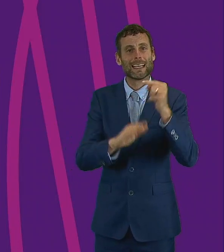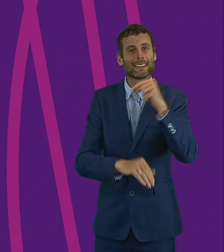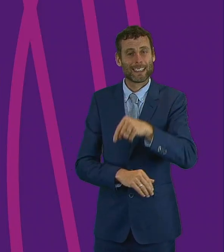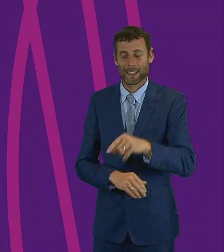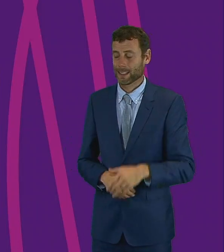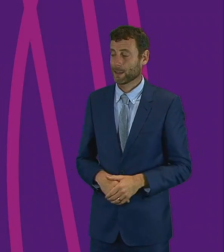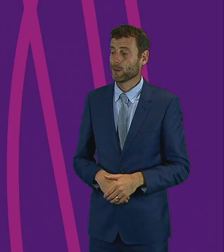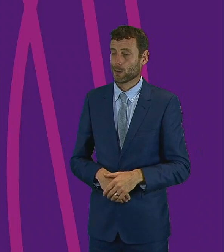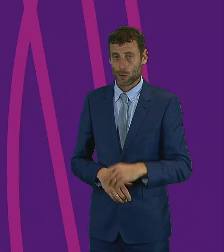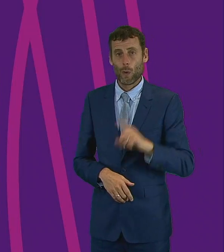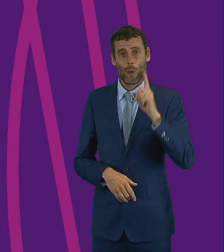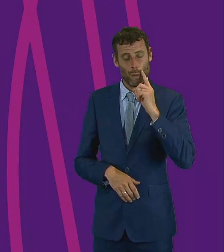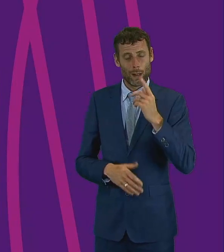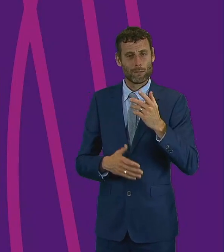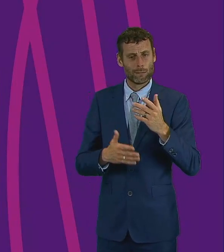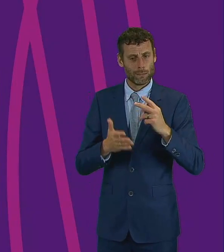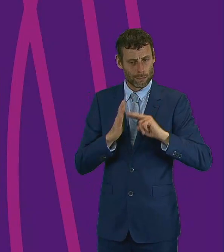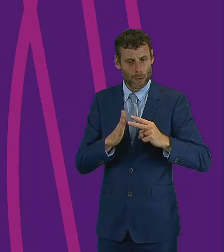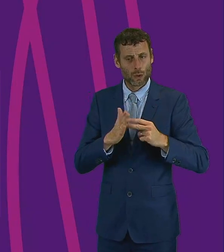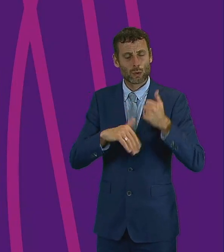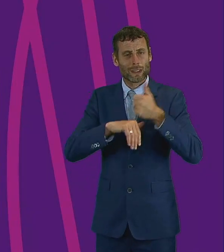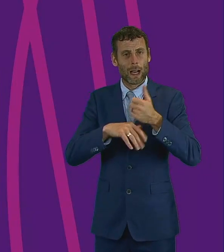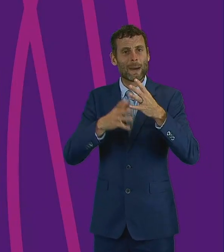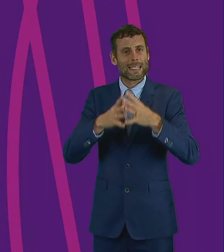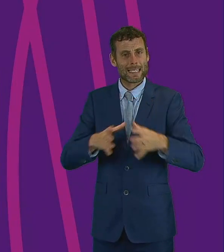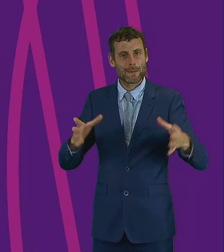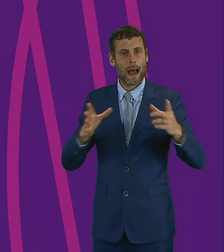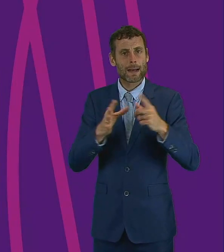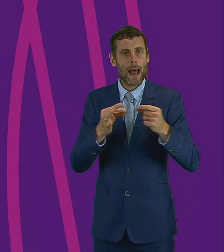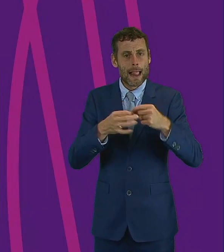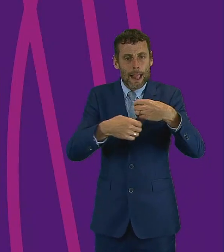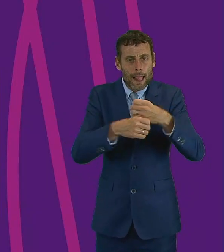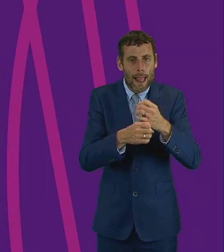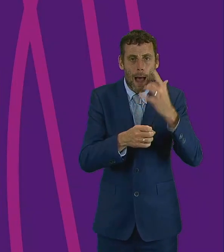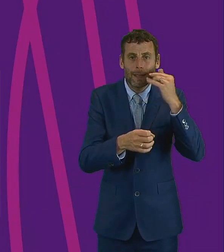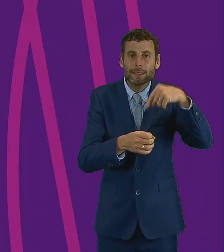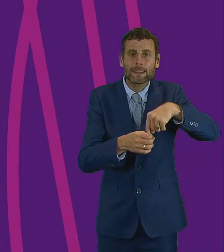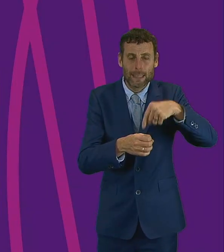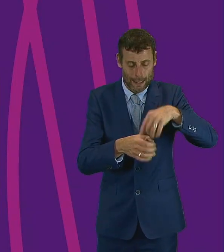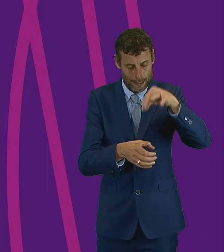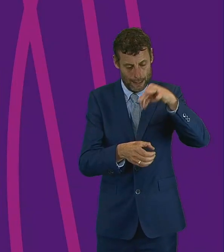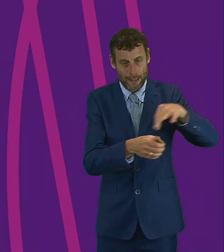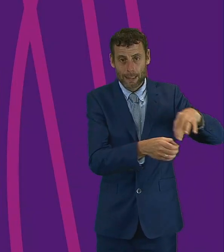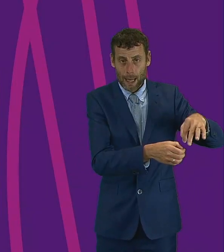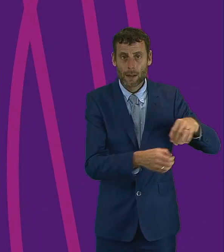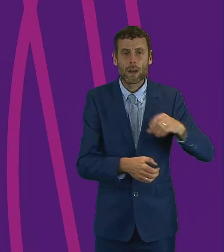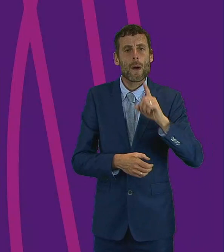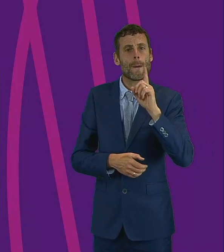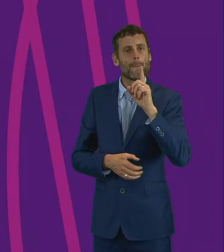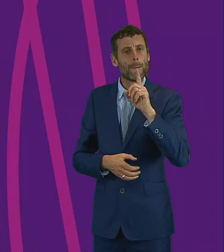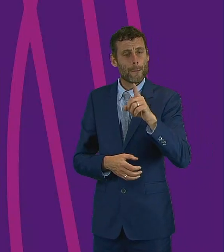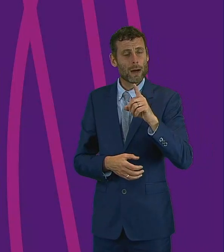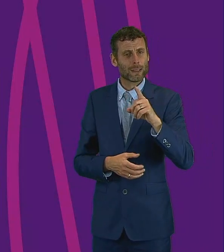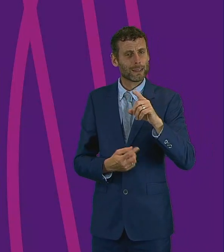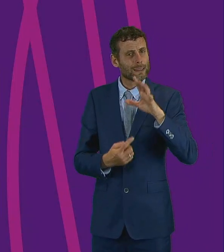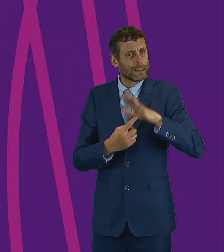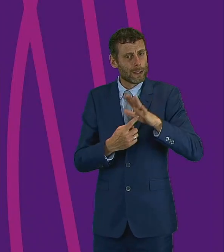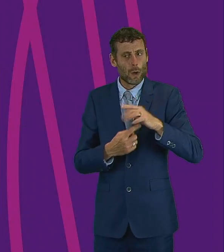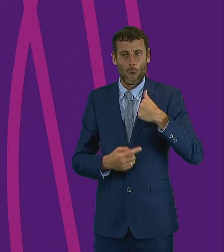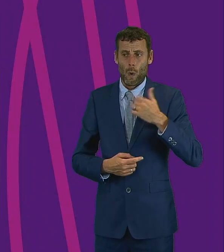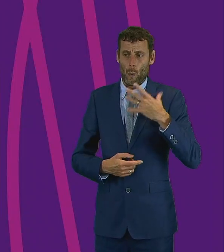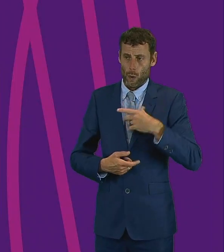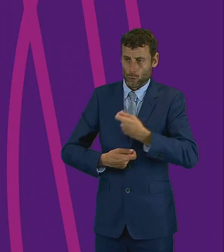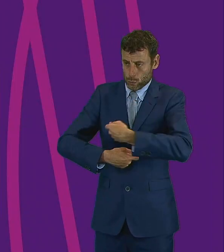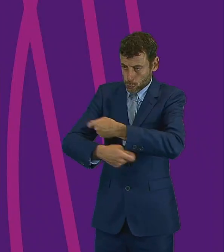further increase laboratory capacity in Scotland. And we will continue to make sure that both the capacity to take tests from people